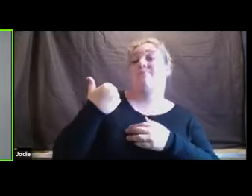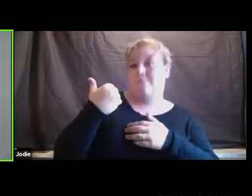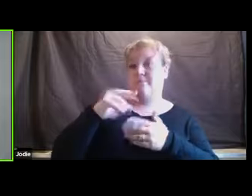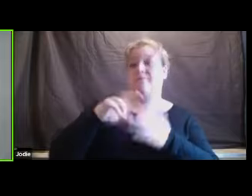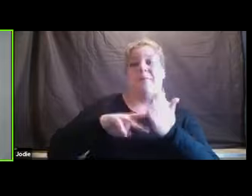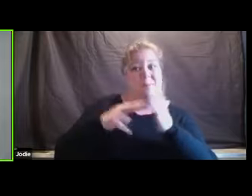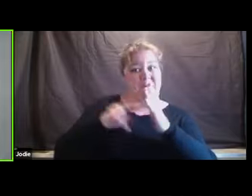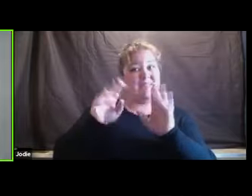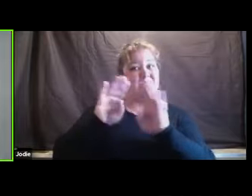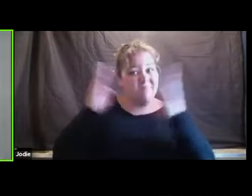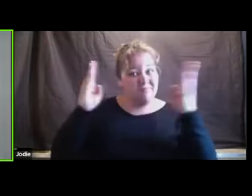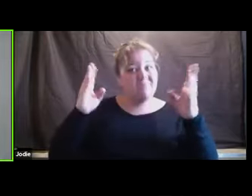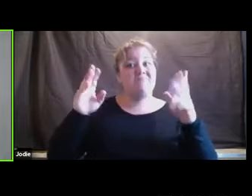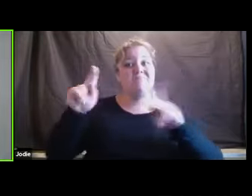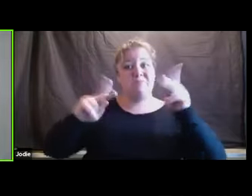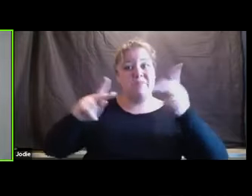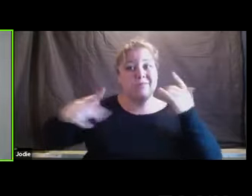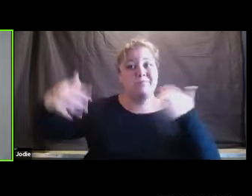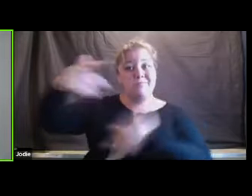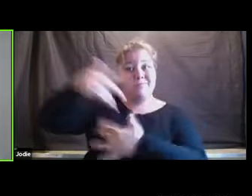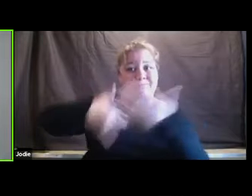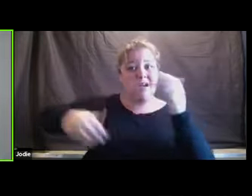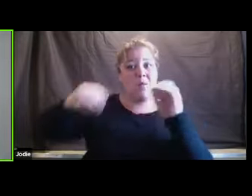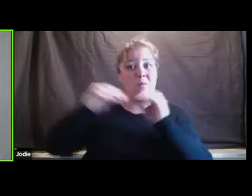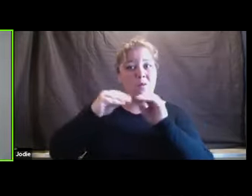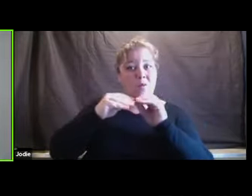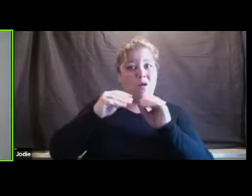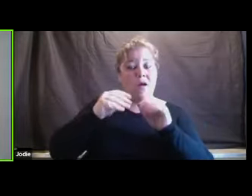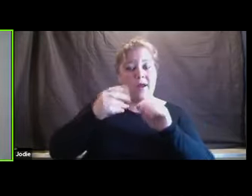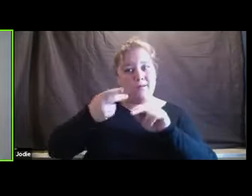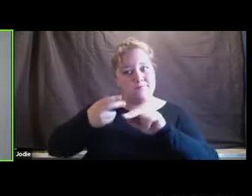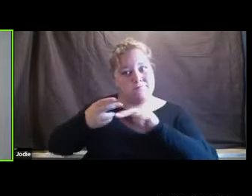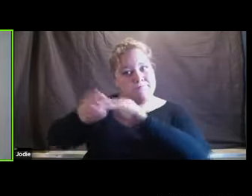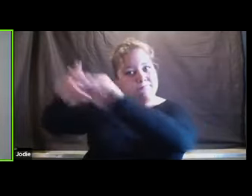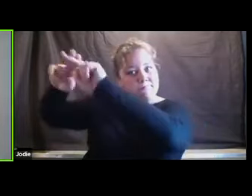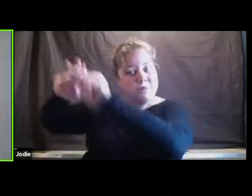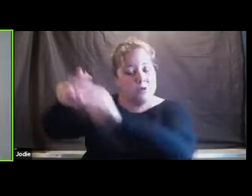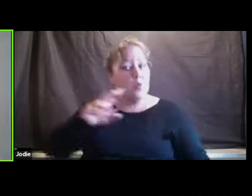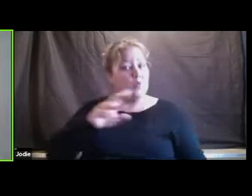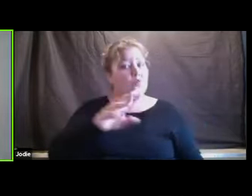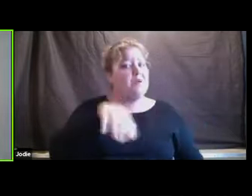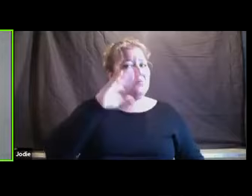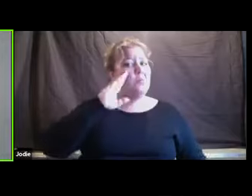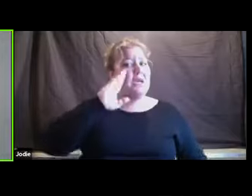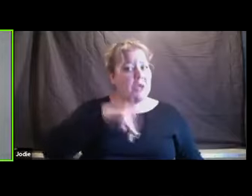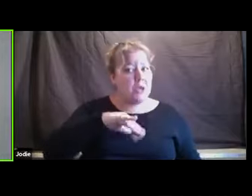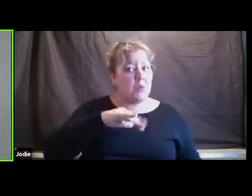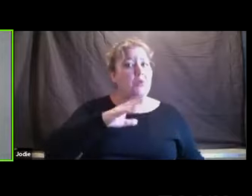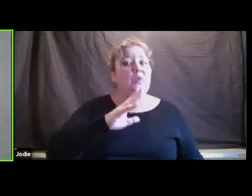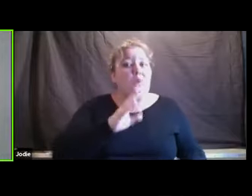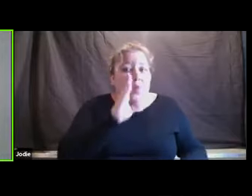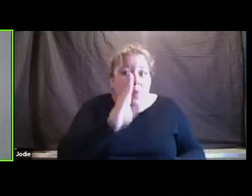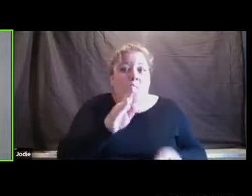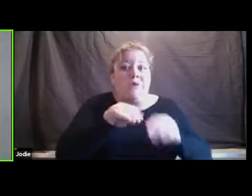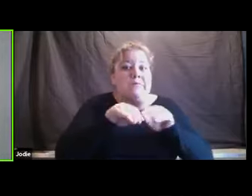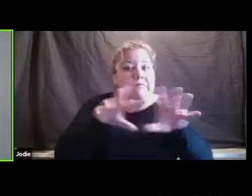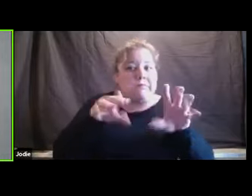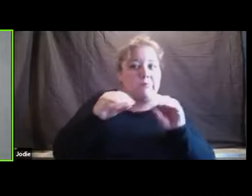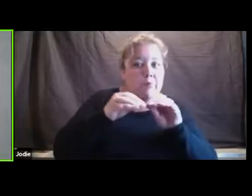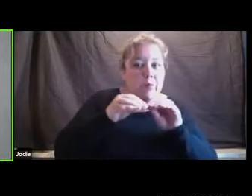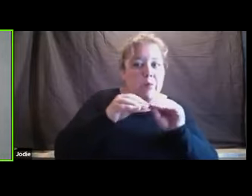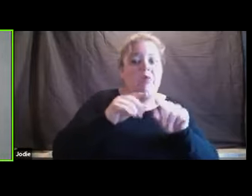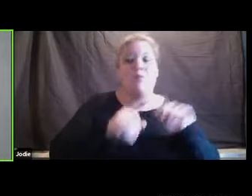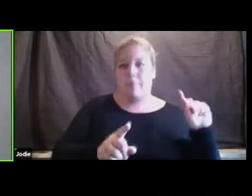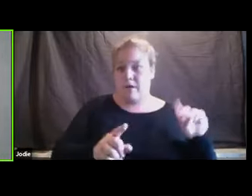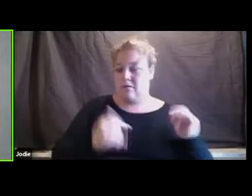up. So we did anticipate some cases relating to that. We never knew how many, and I don't think we still know